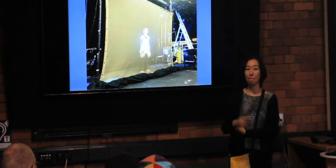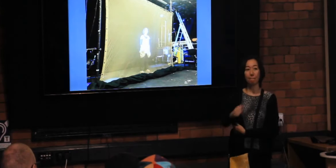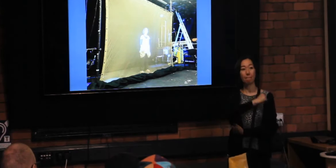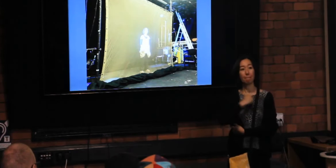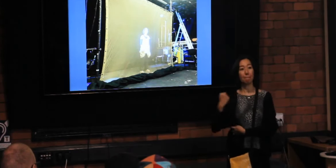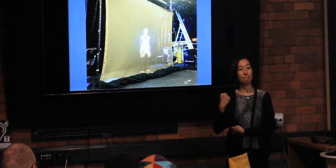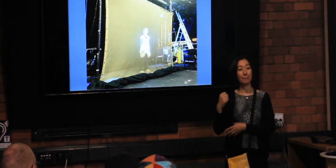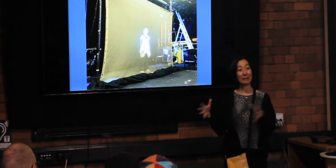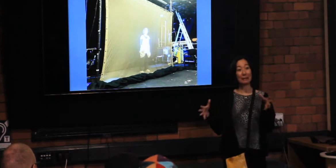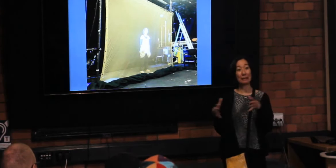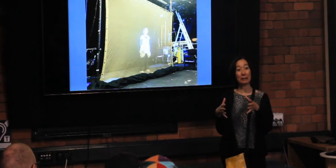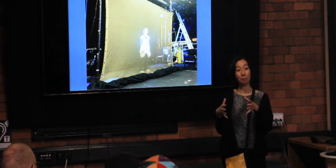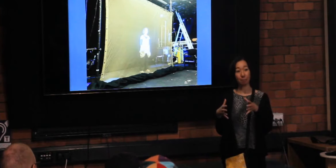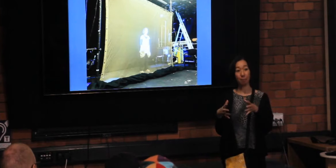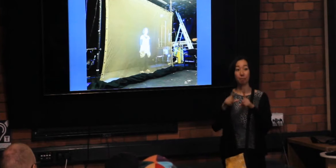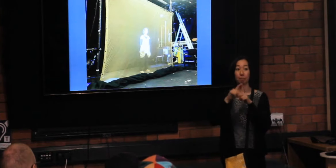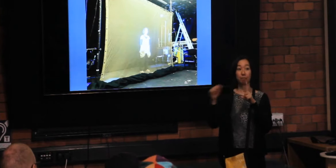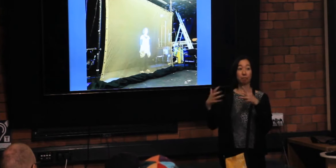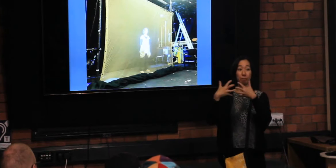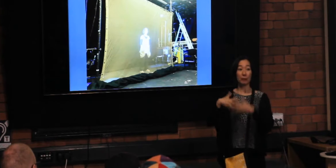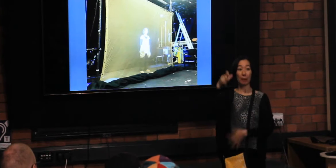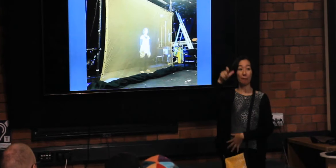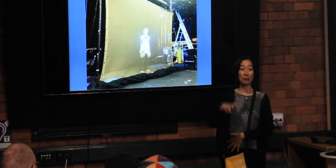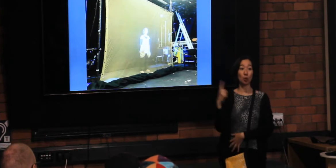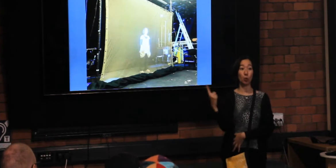I decided was that in my